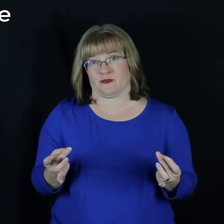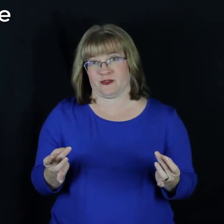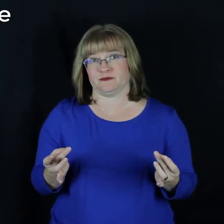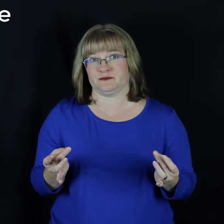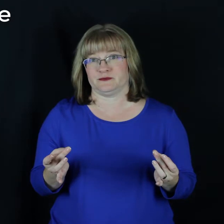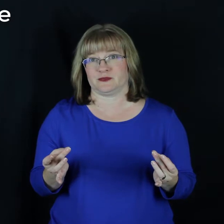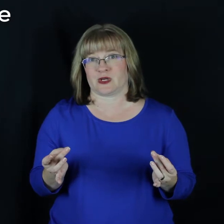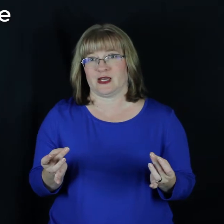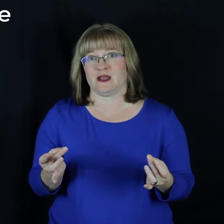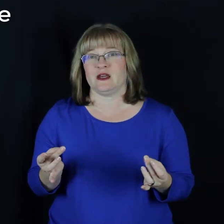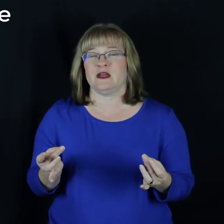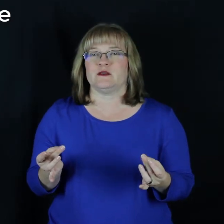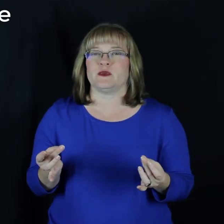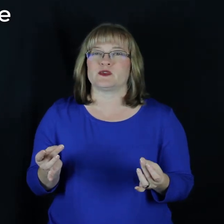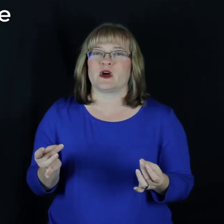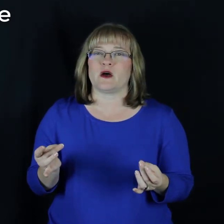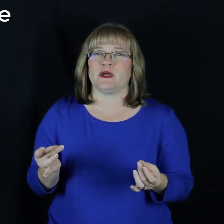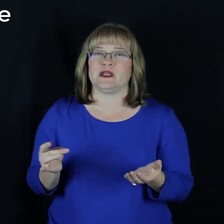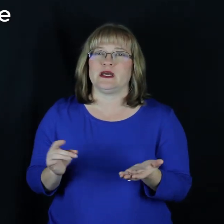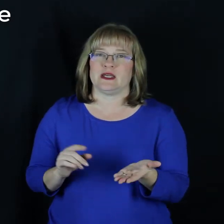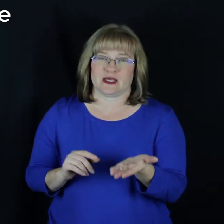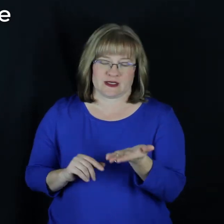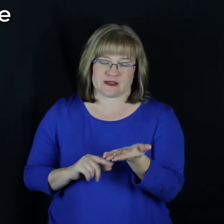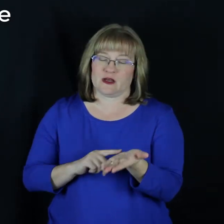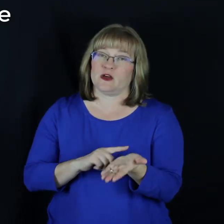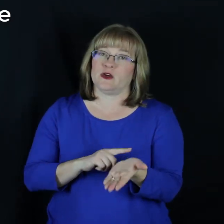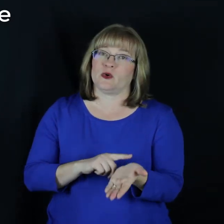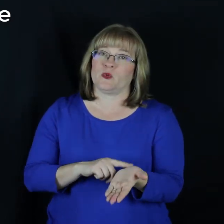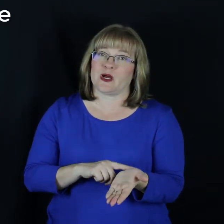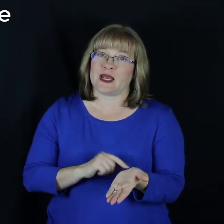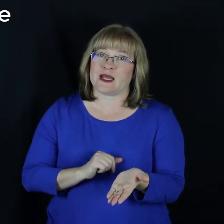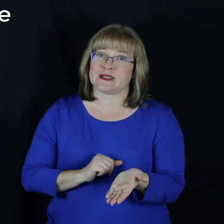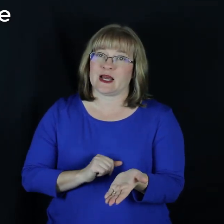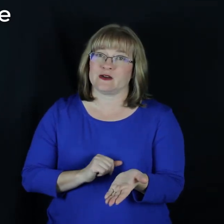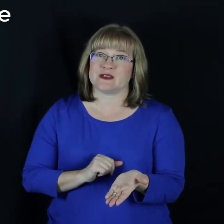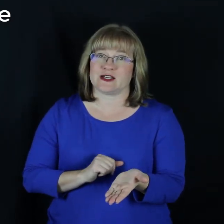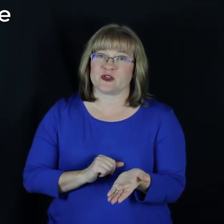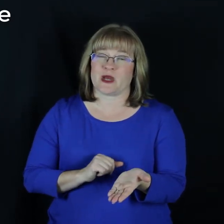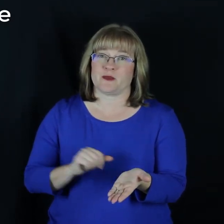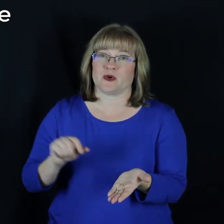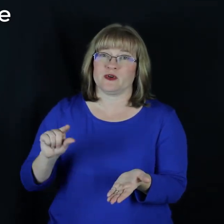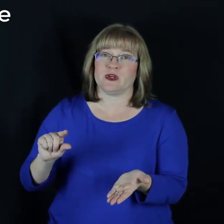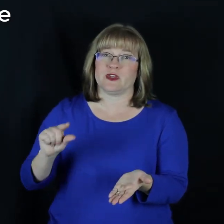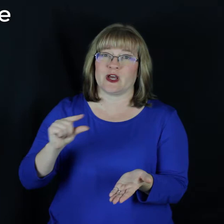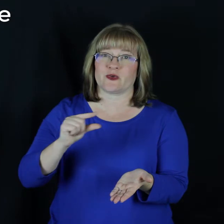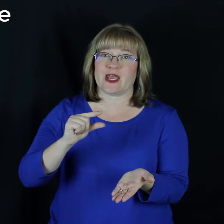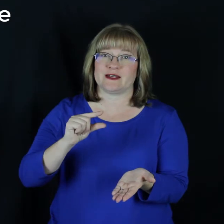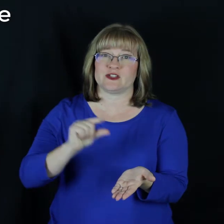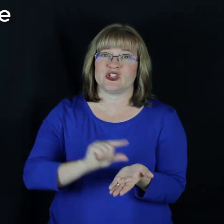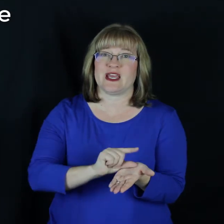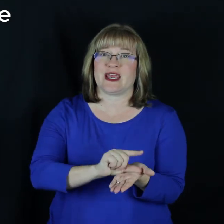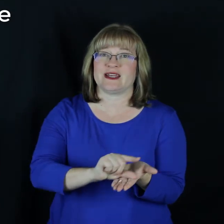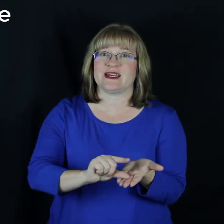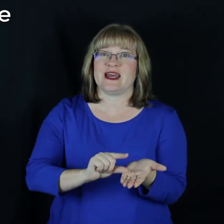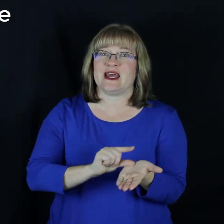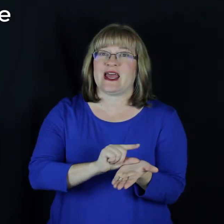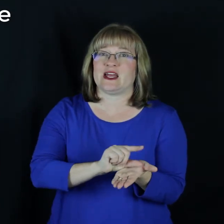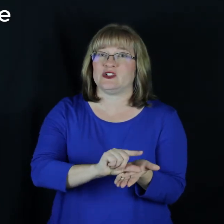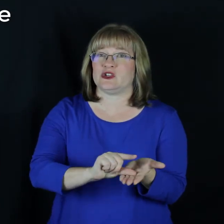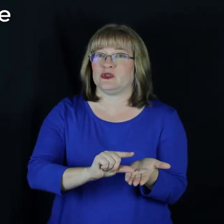often, okay? Most common is one hand out, that's your paper. The other hand is a G hand, and